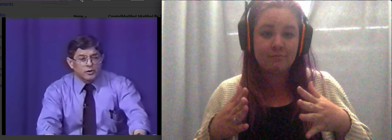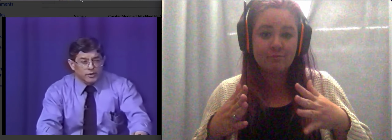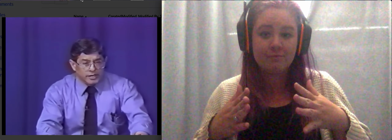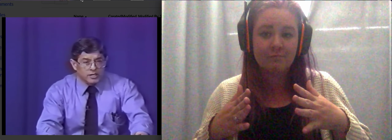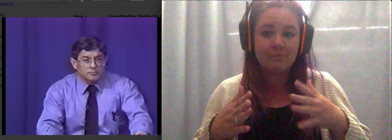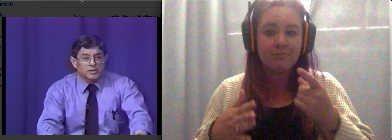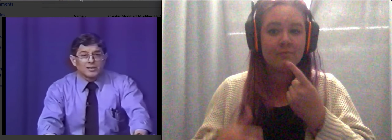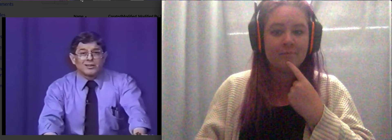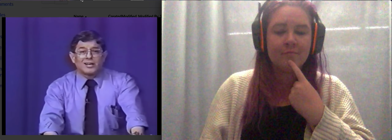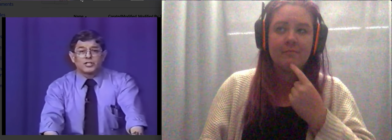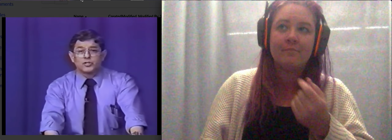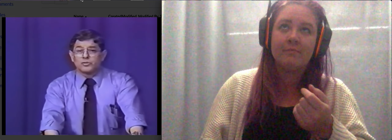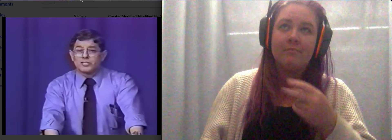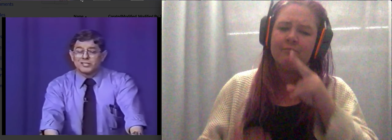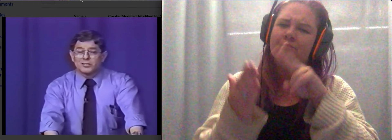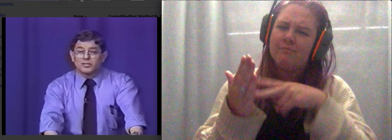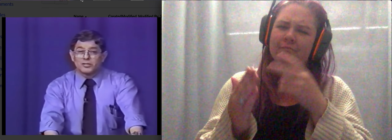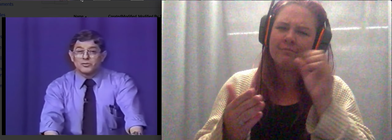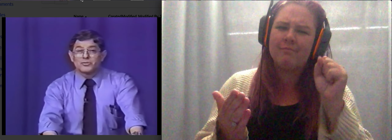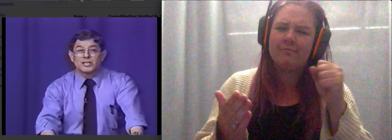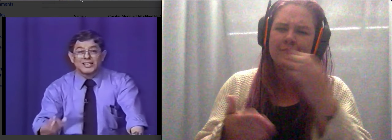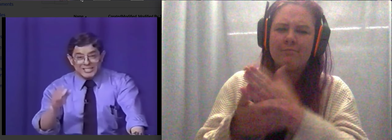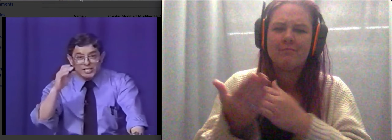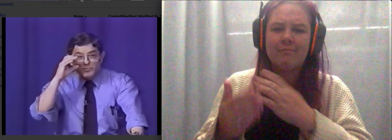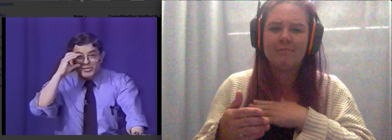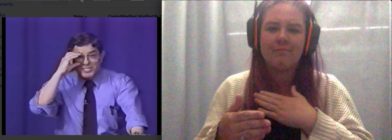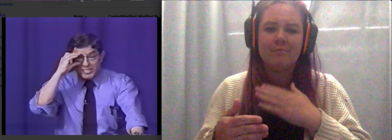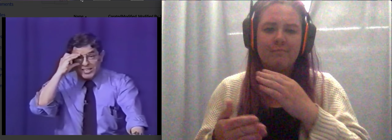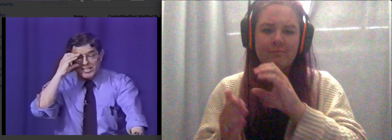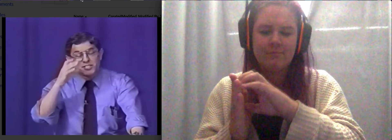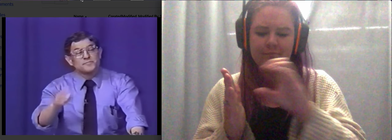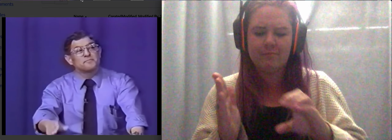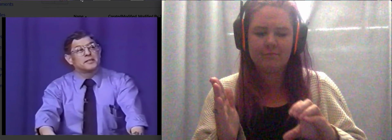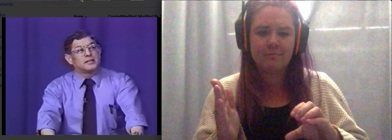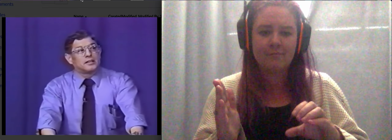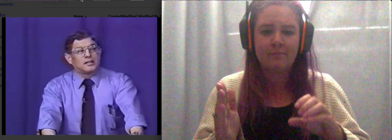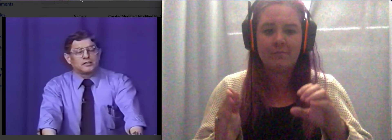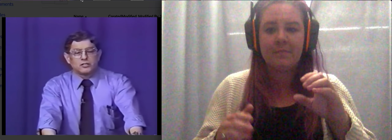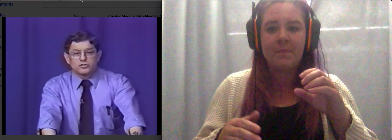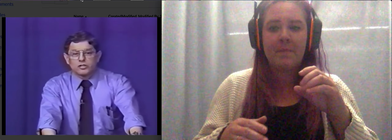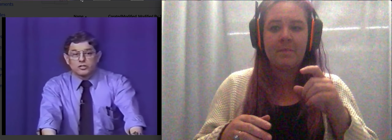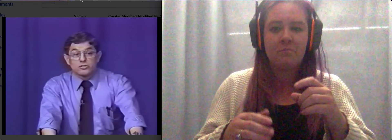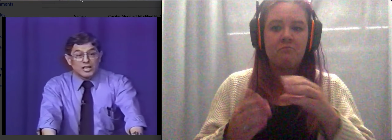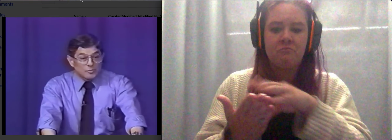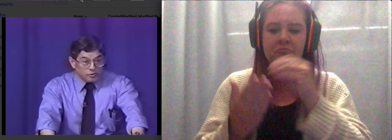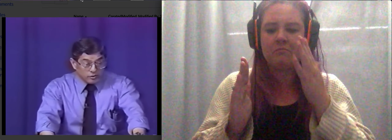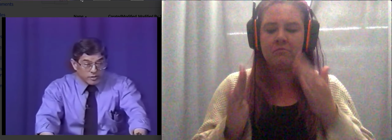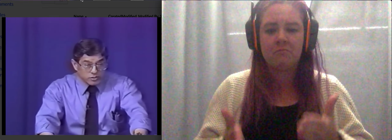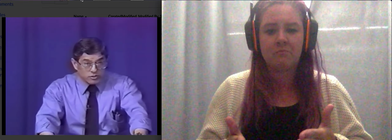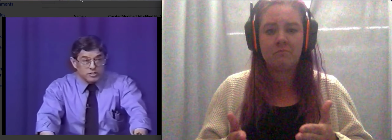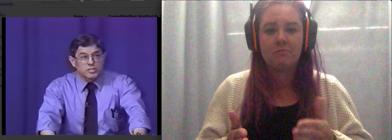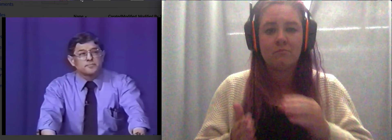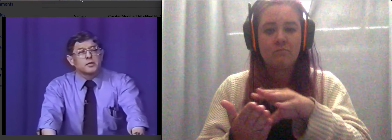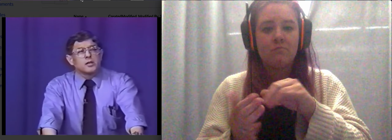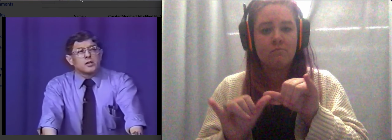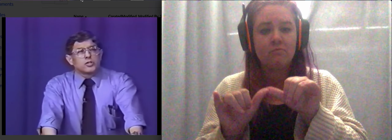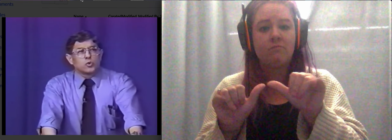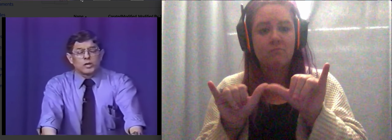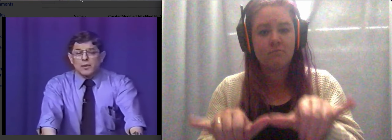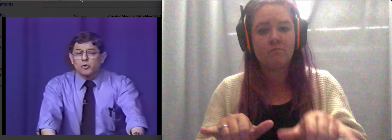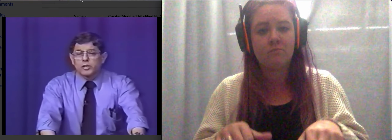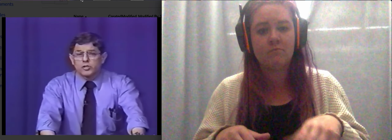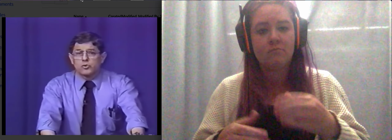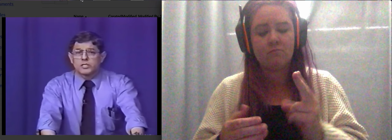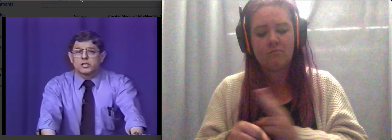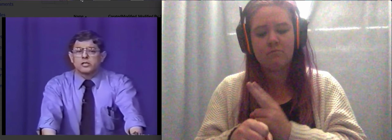curriculum. Students still use textbooks in class. They certainly use library resources. So what I'm going to do